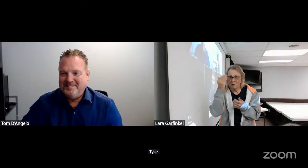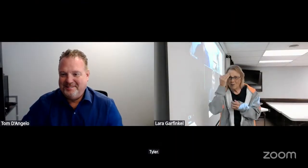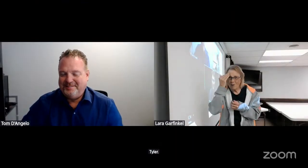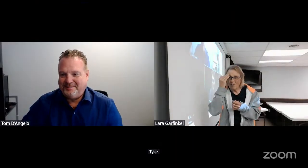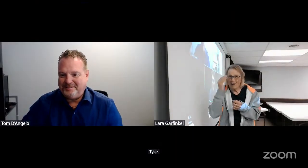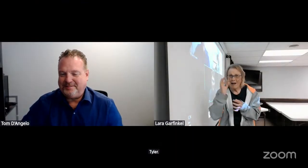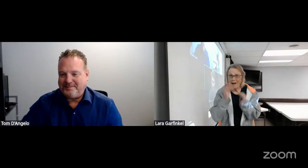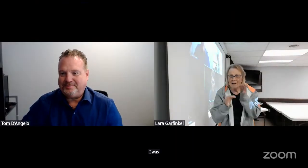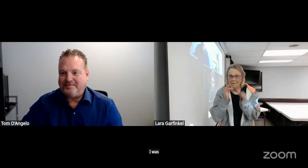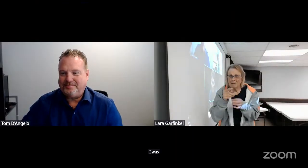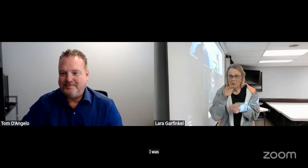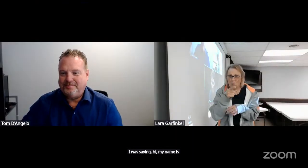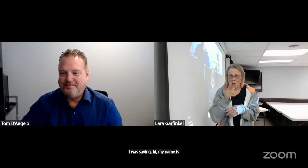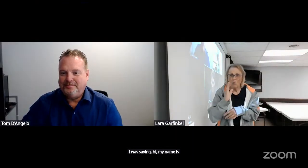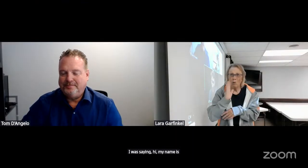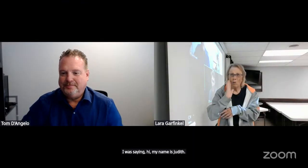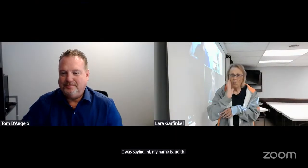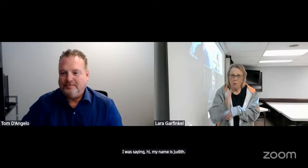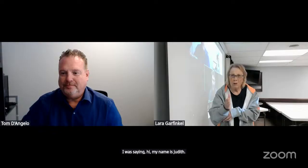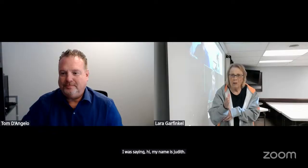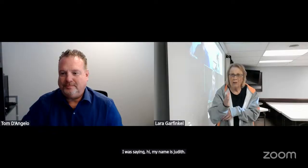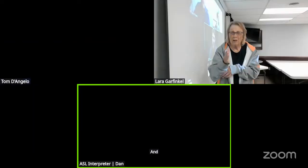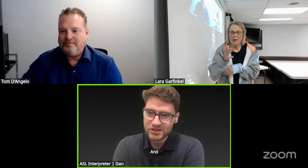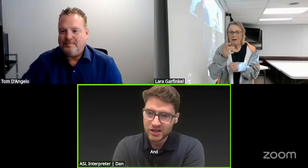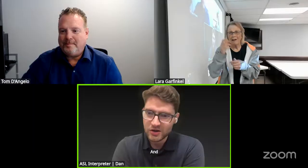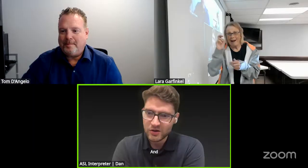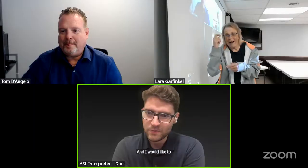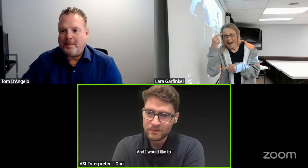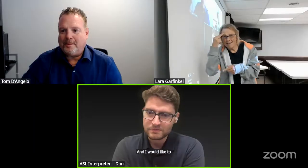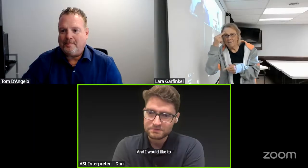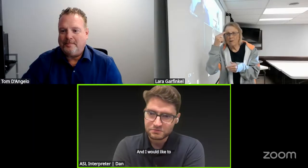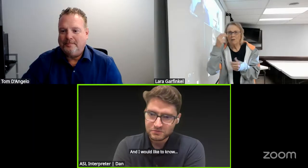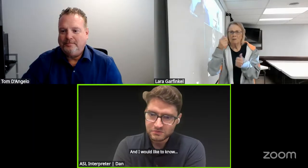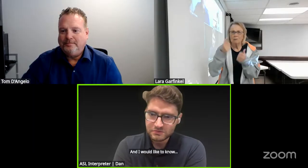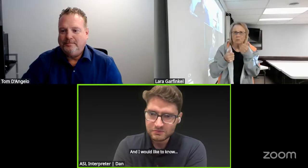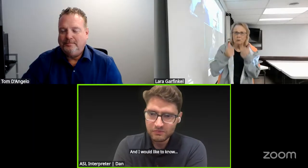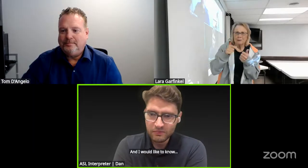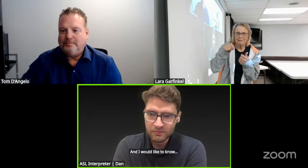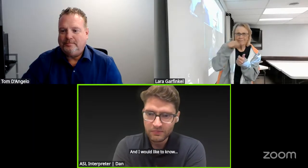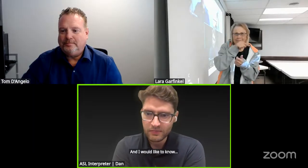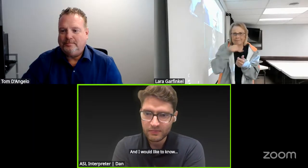I was saying, hi, my name is Judith, and I would like to know,